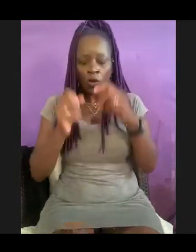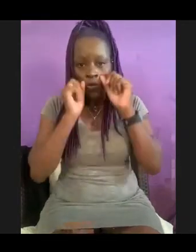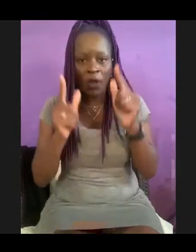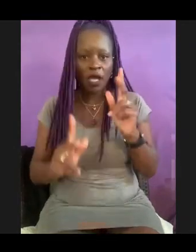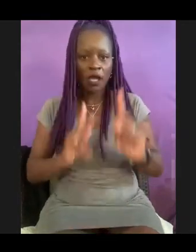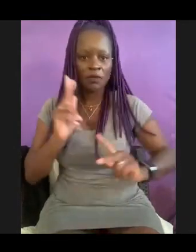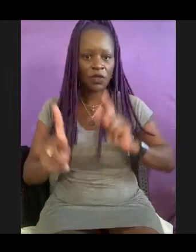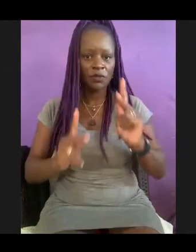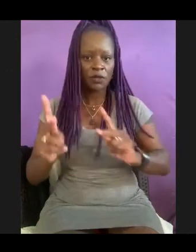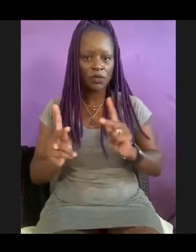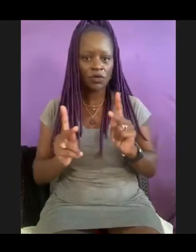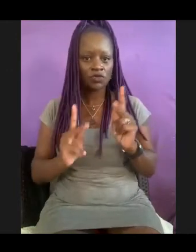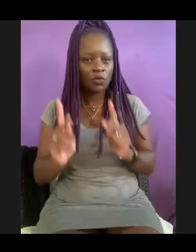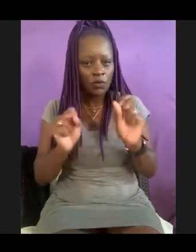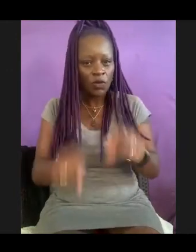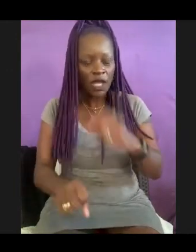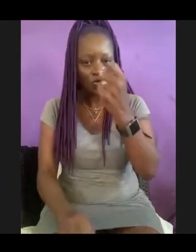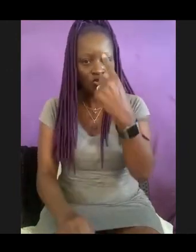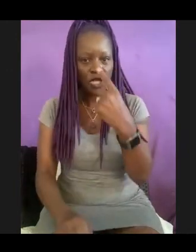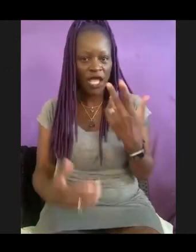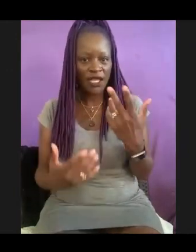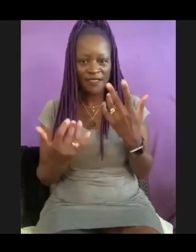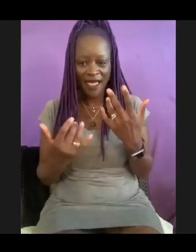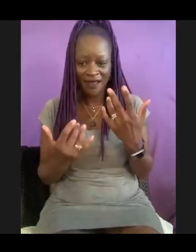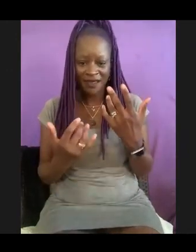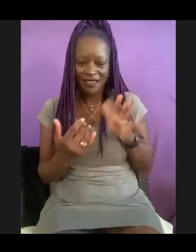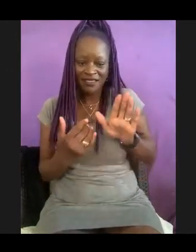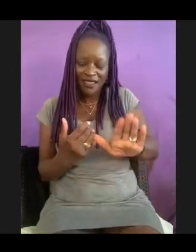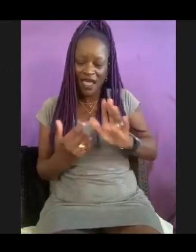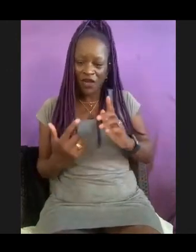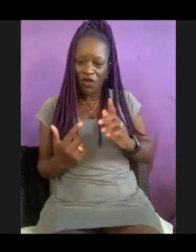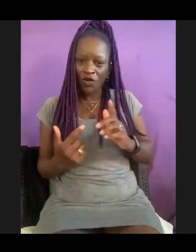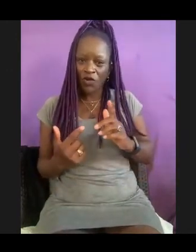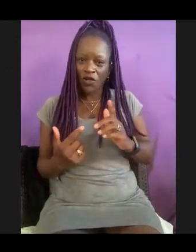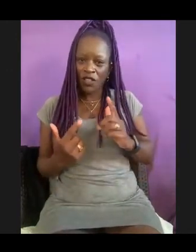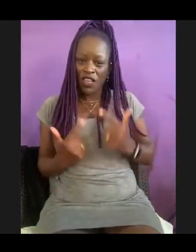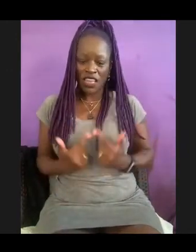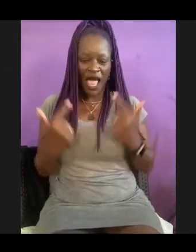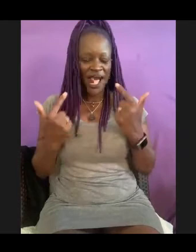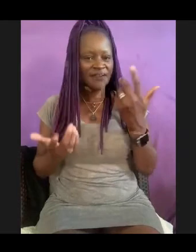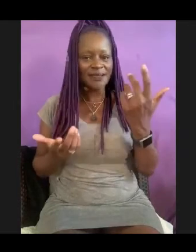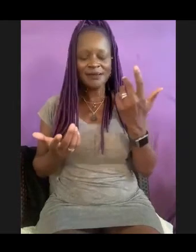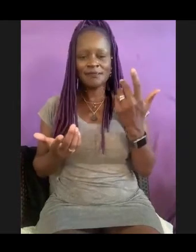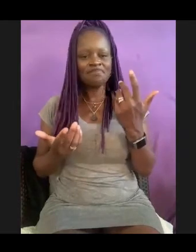of disabled people whose quality of life is less than standard.